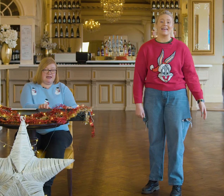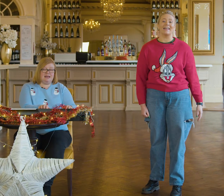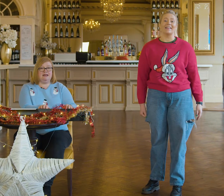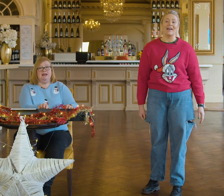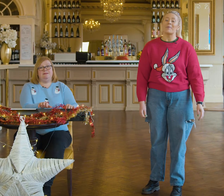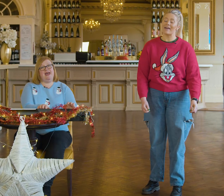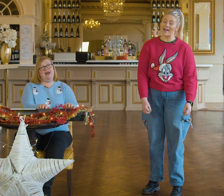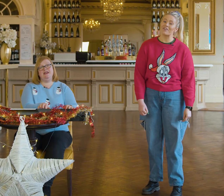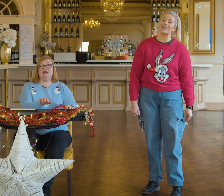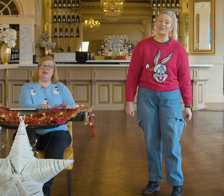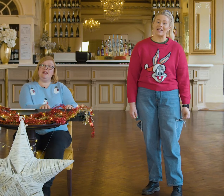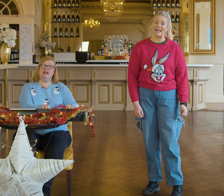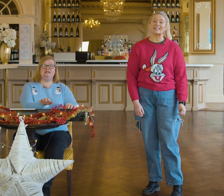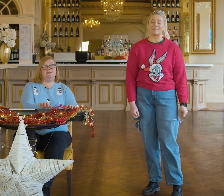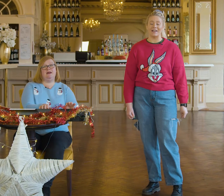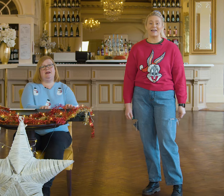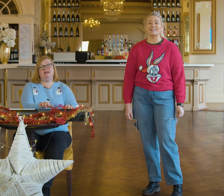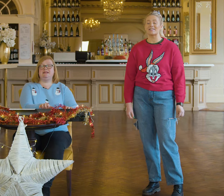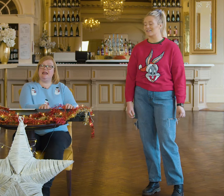understanding. Merry Christmas,